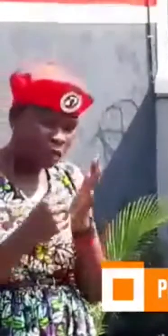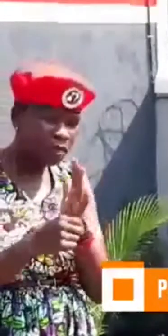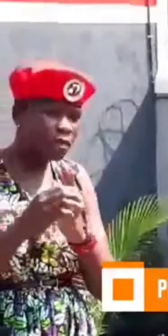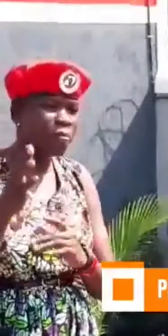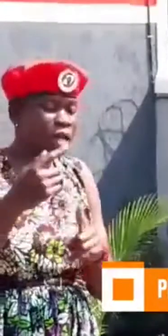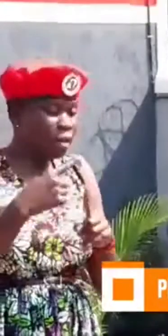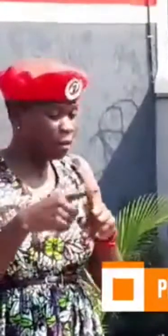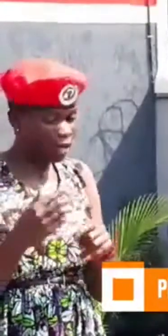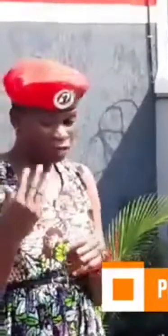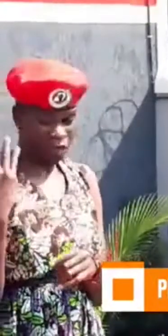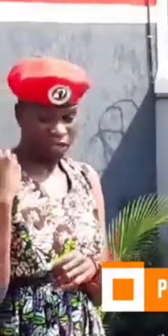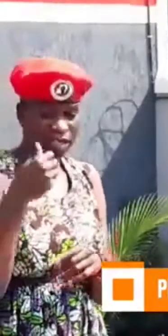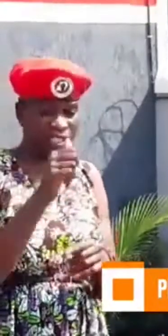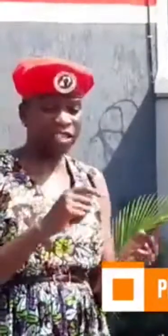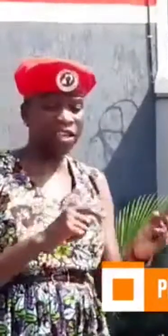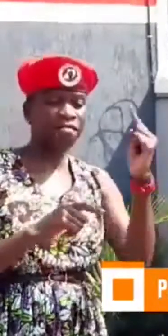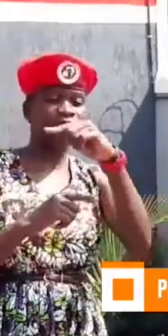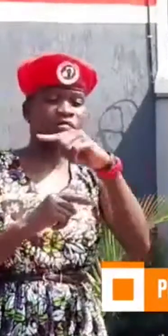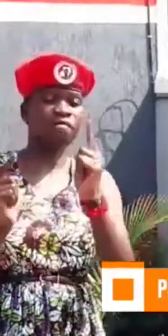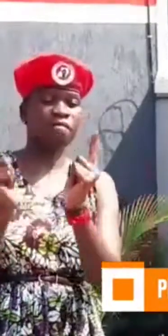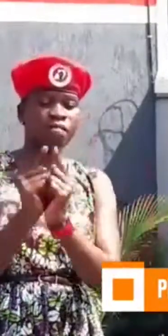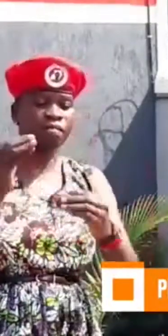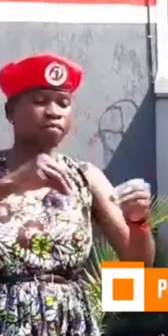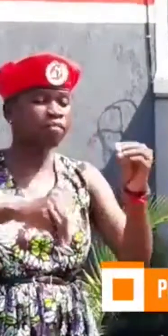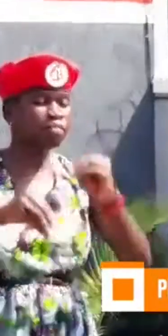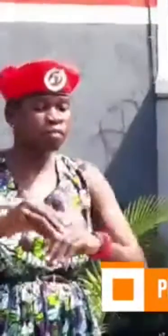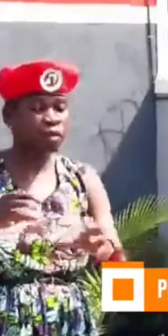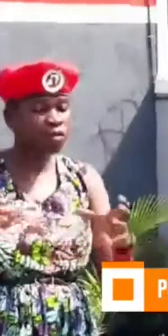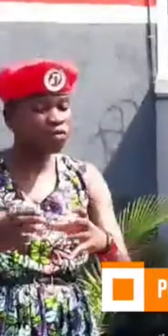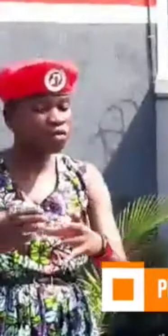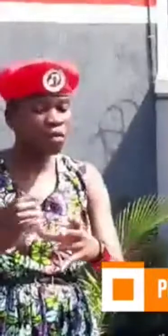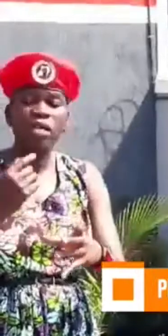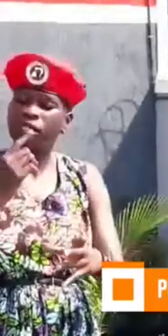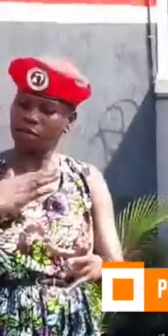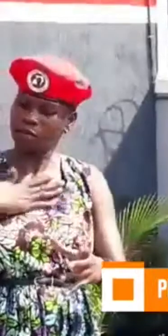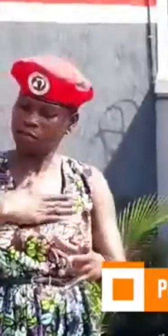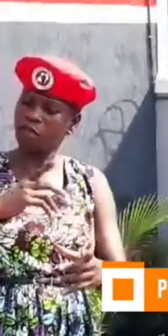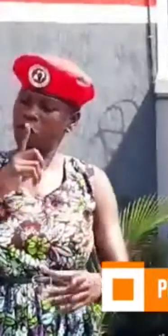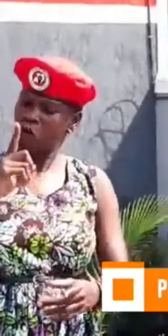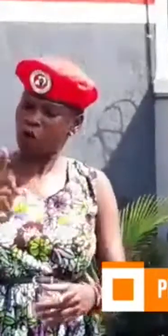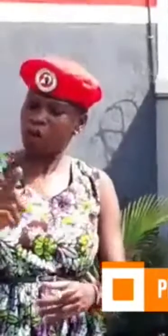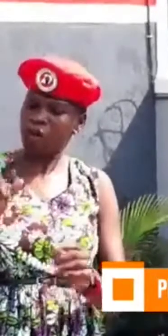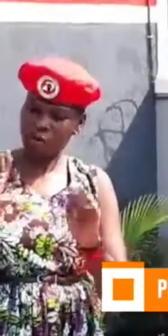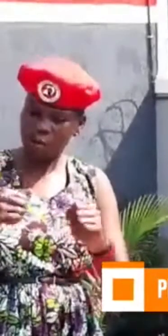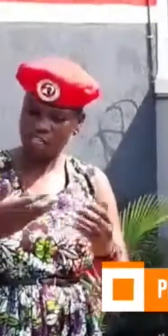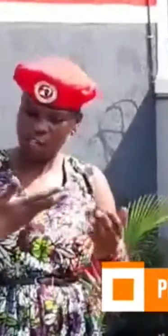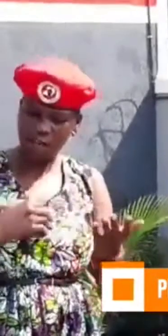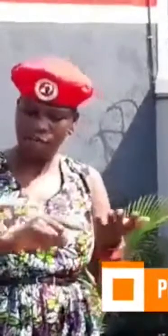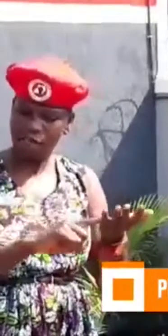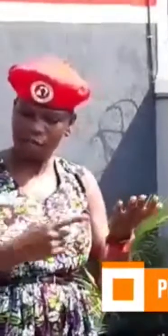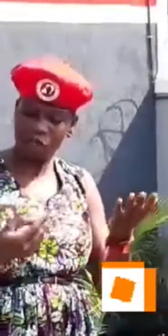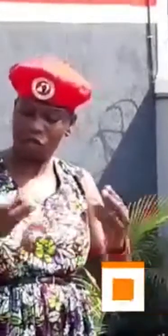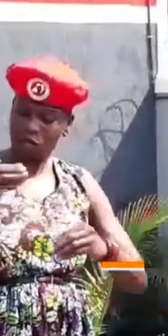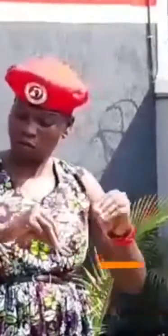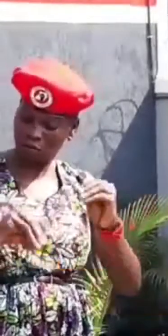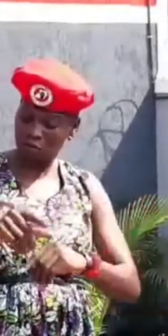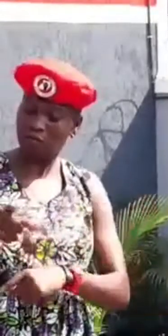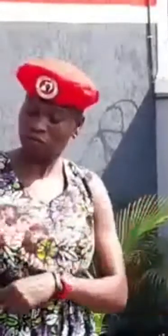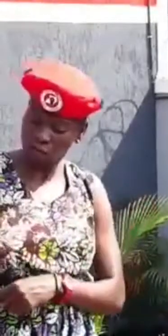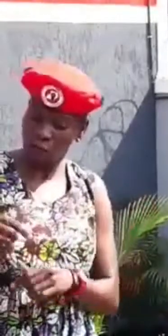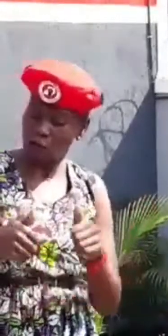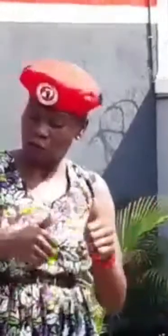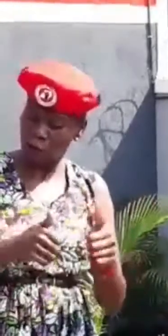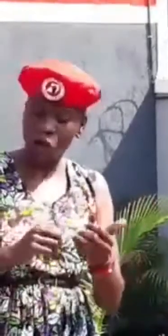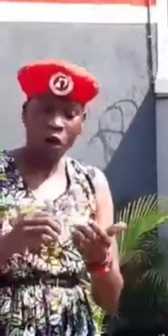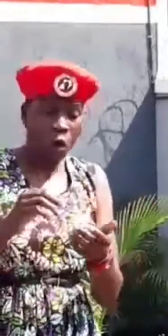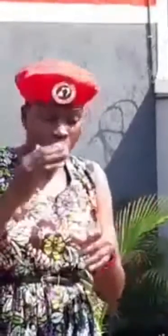the Electoral Commission and he gave them orders to organize what he called a scientific election.